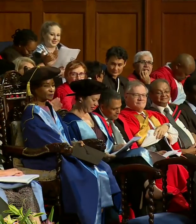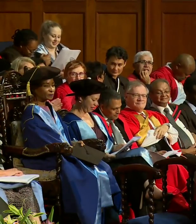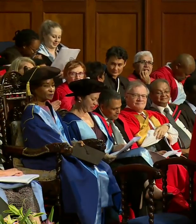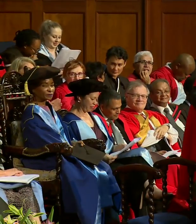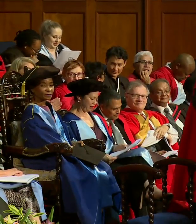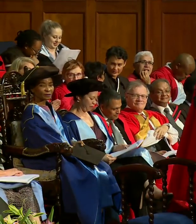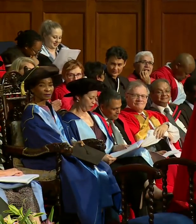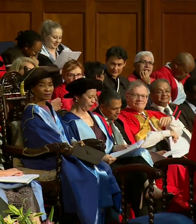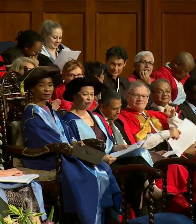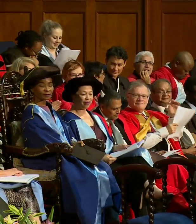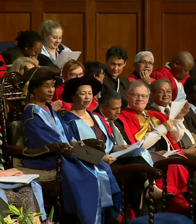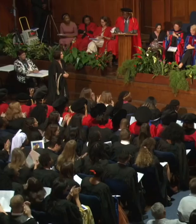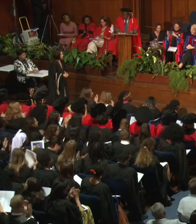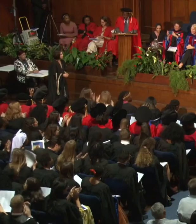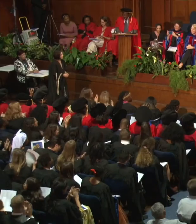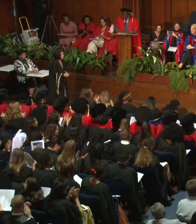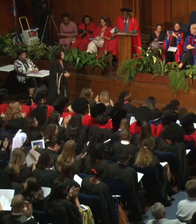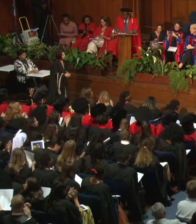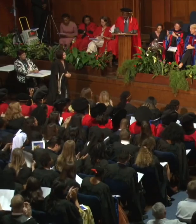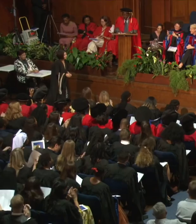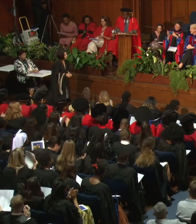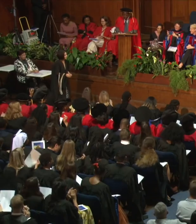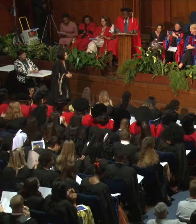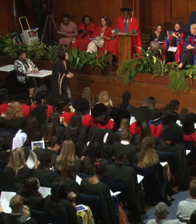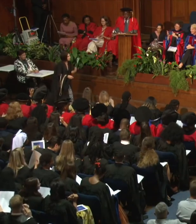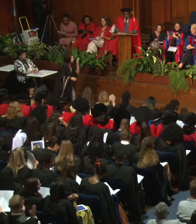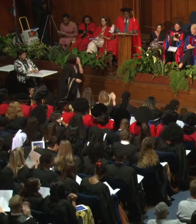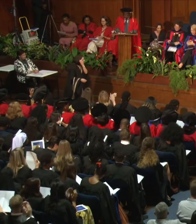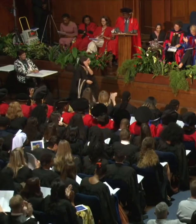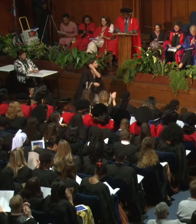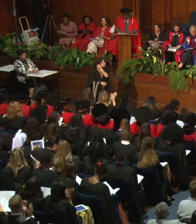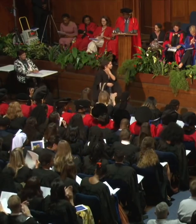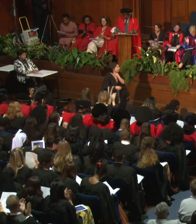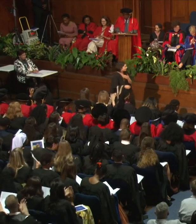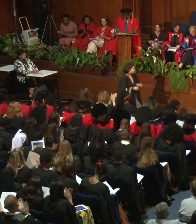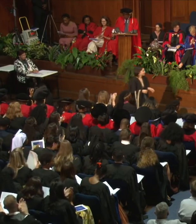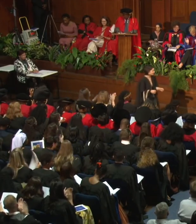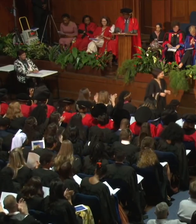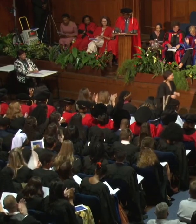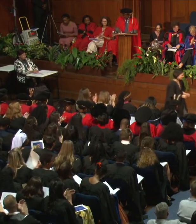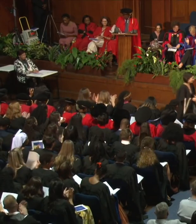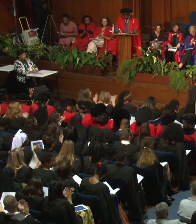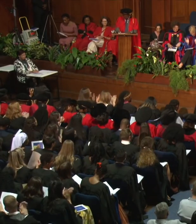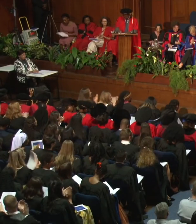Cum laude, Rebecca Emmy Gore.